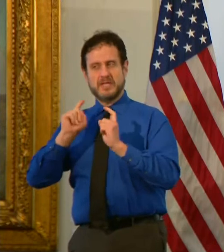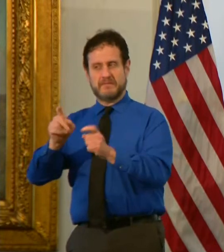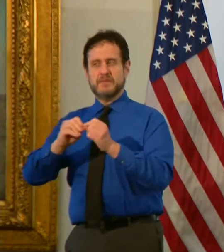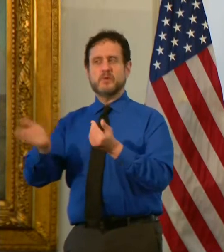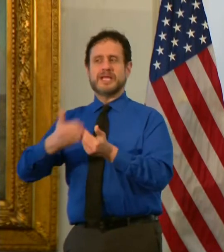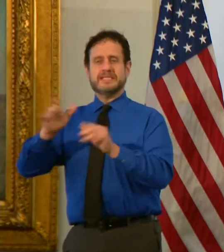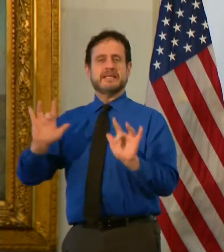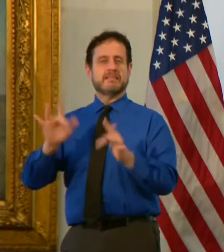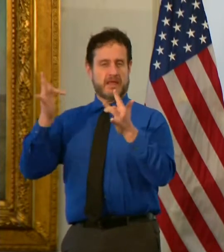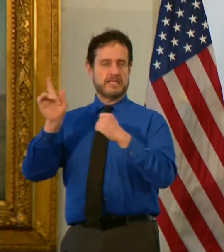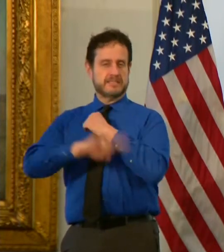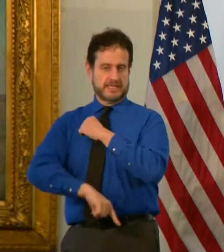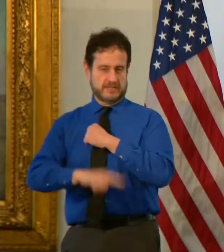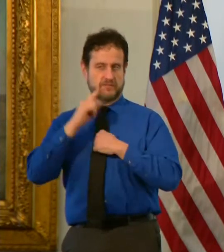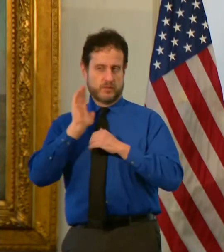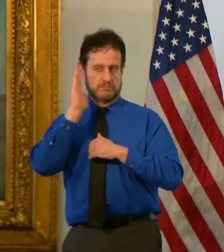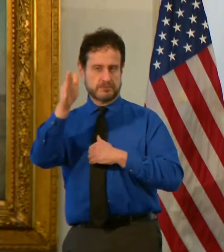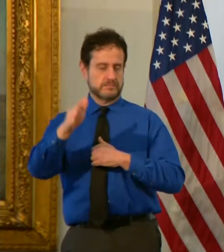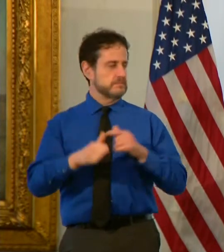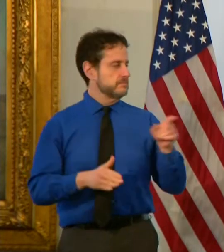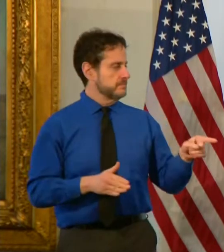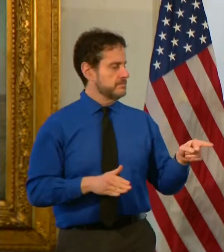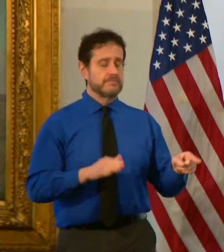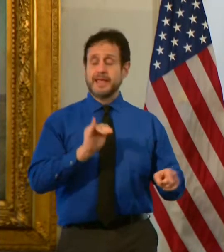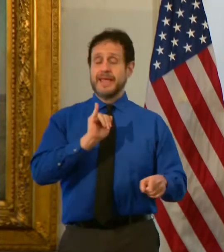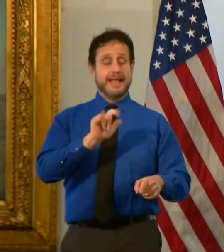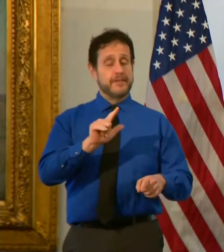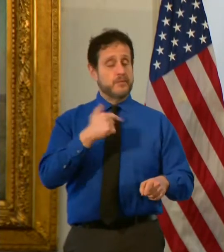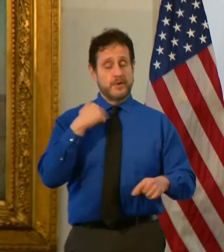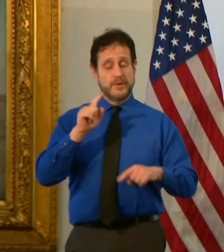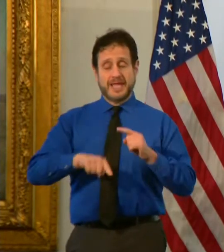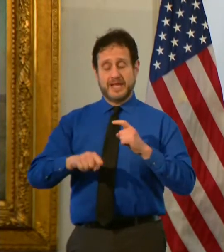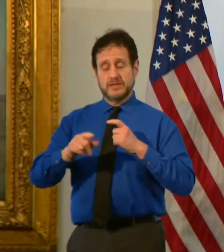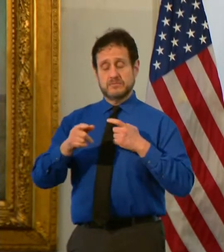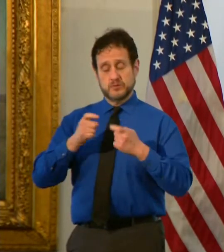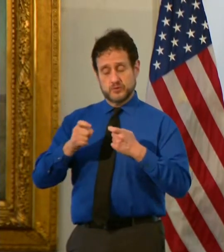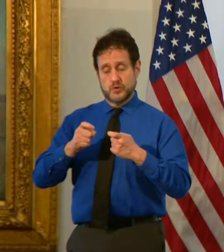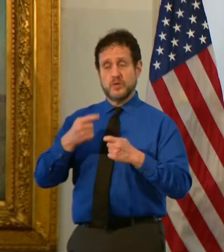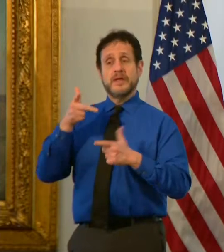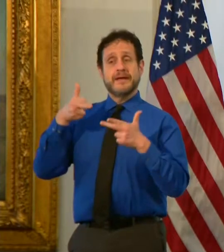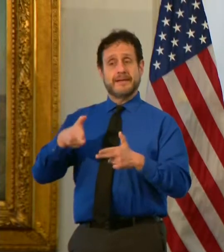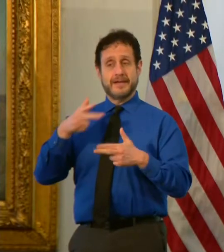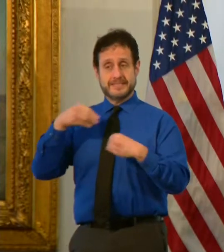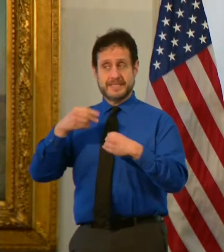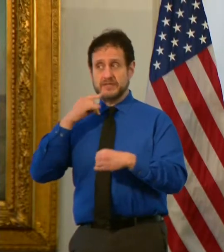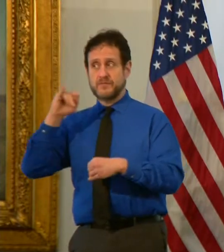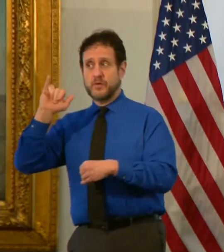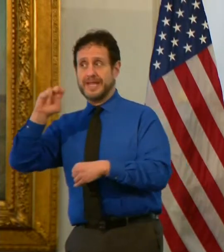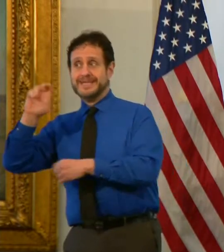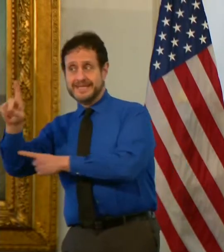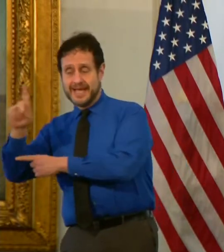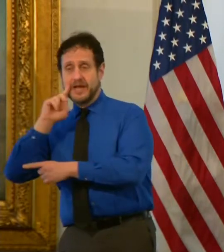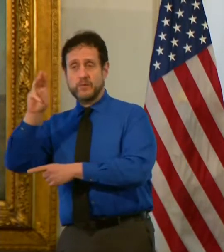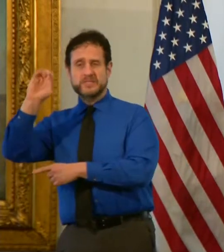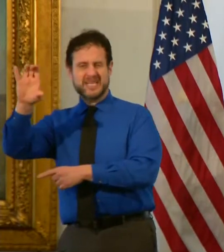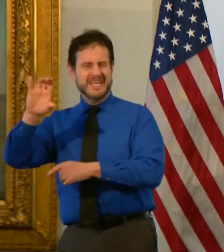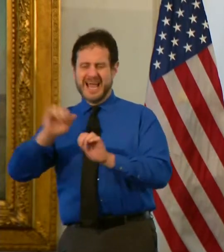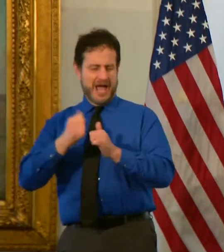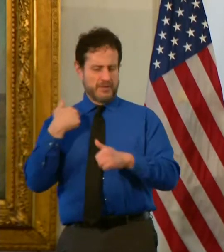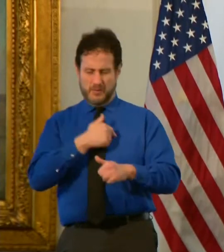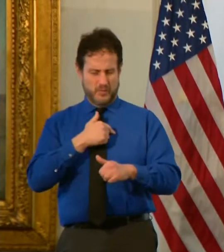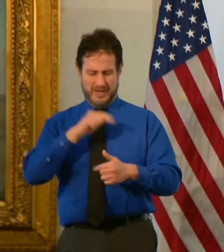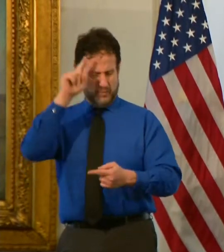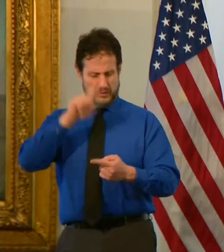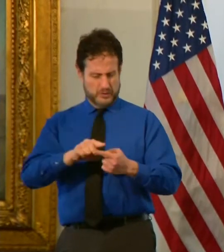Since Illinois has no control over gun sales in Indiana or Wisconsin, how can there be effective reduction in illegal